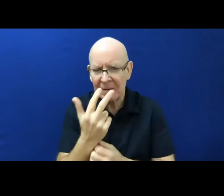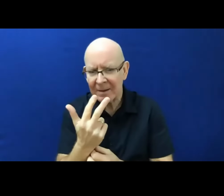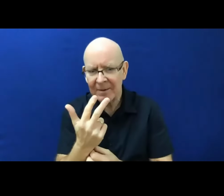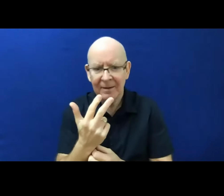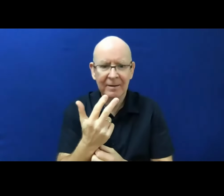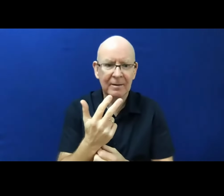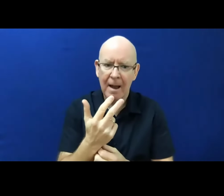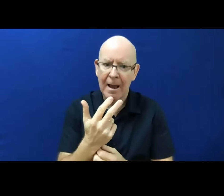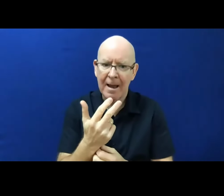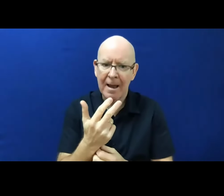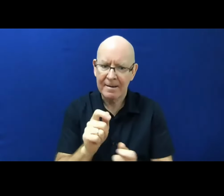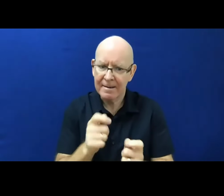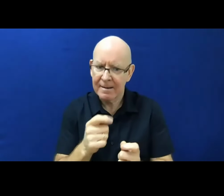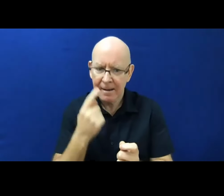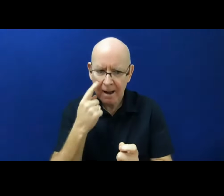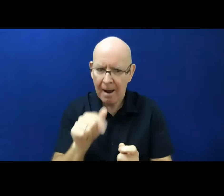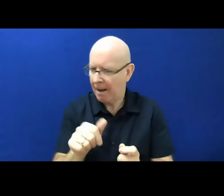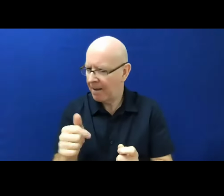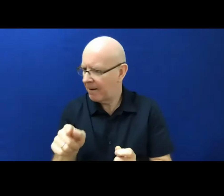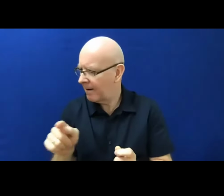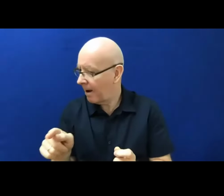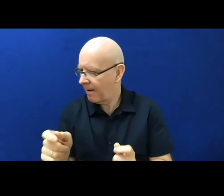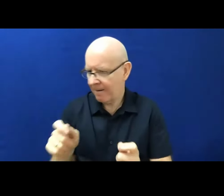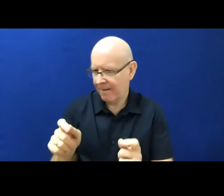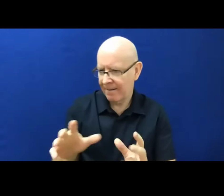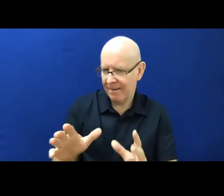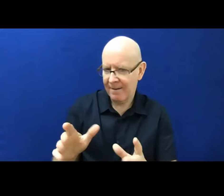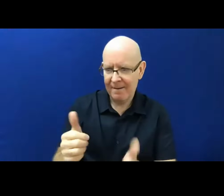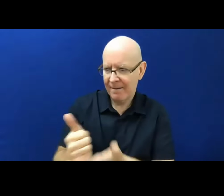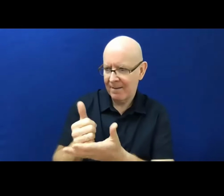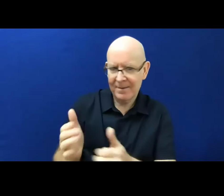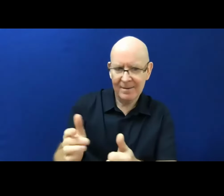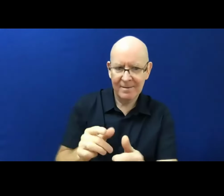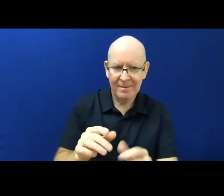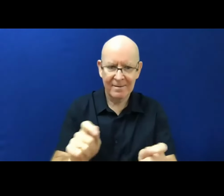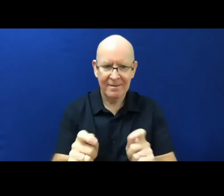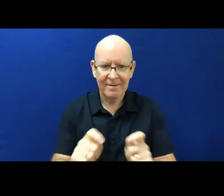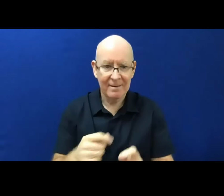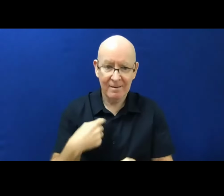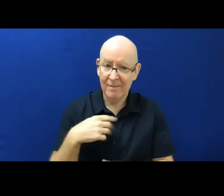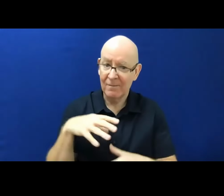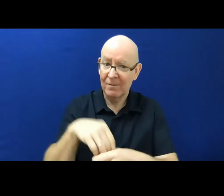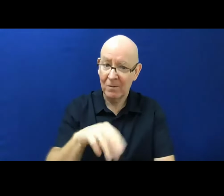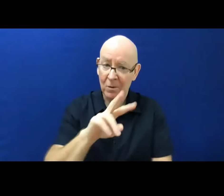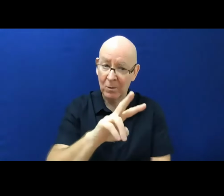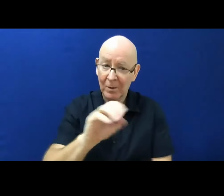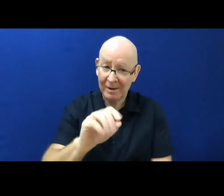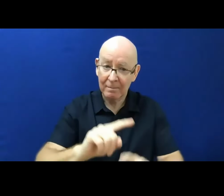make 7 general comments. So what I've learned from that policy process is